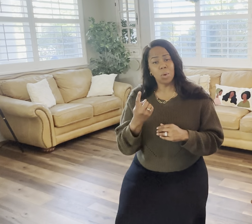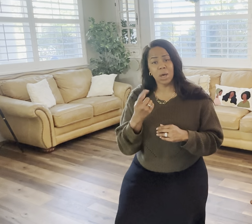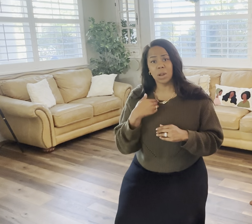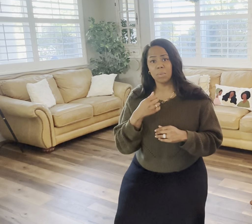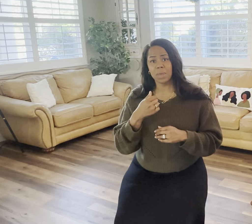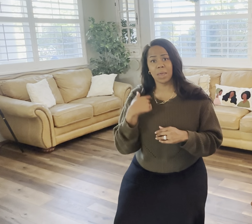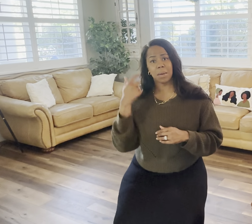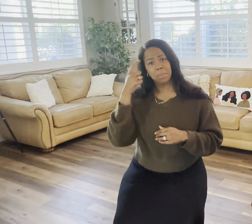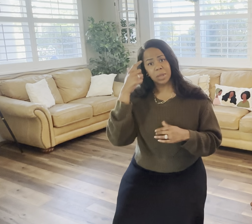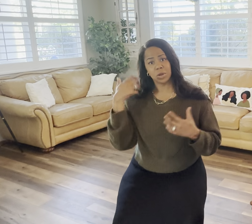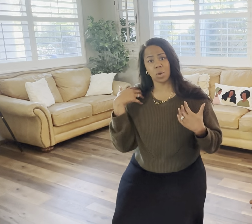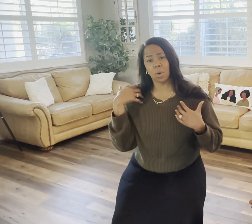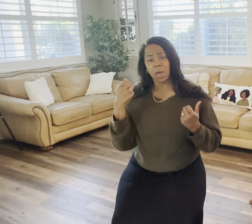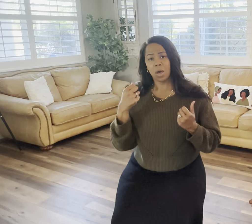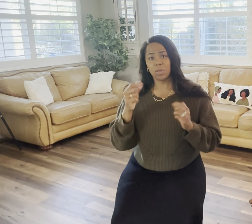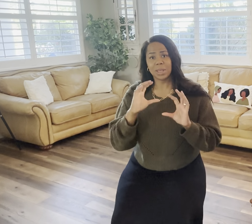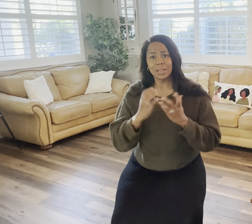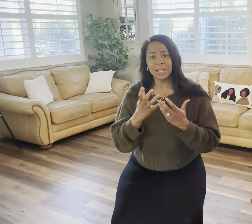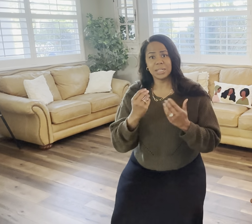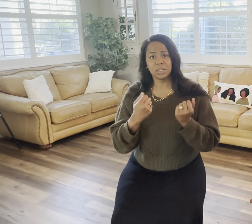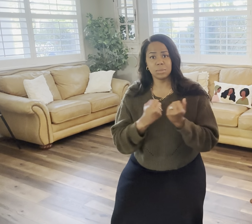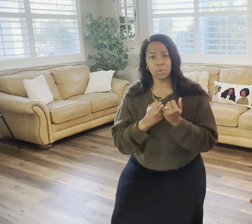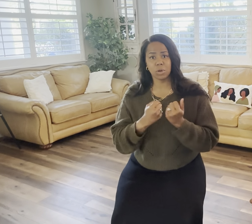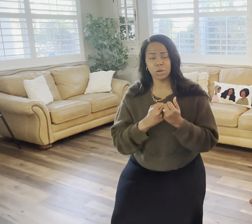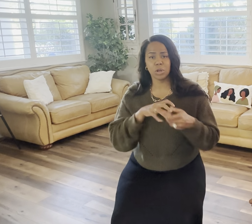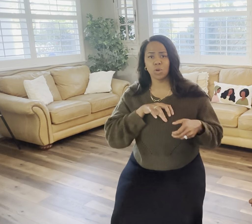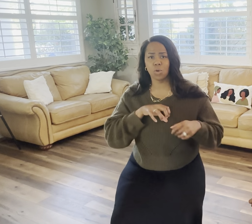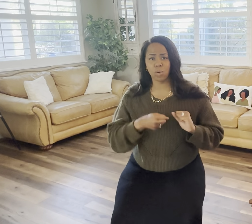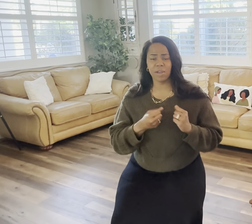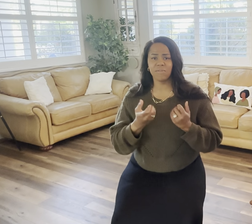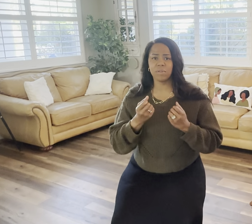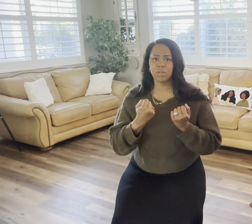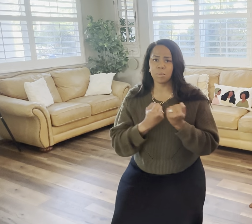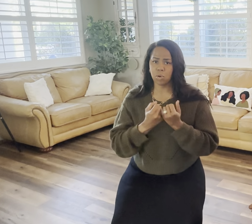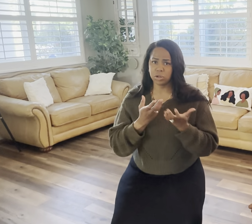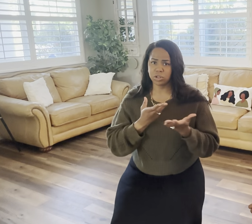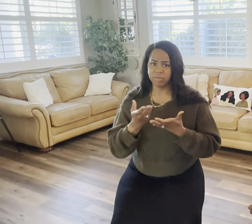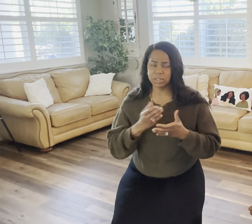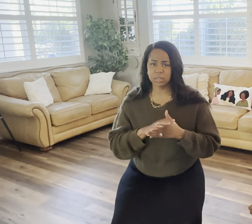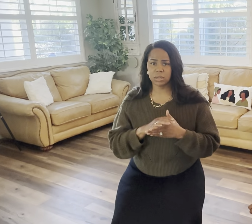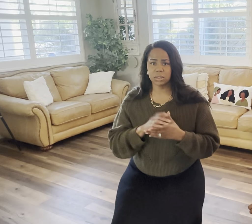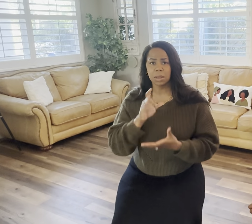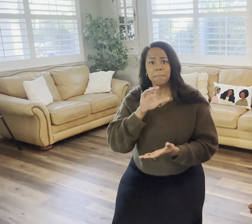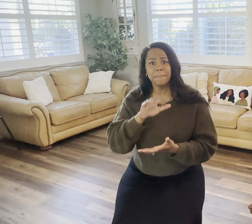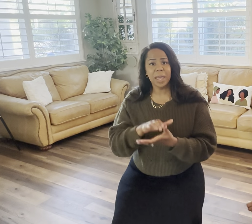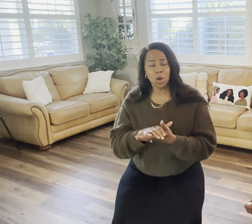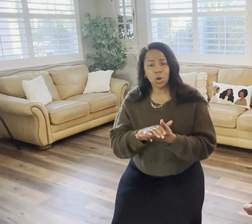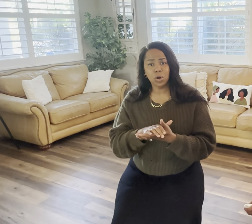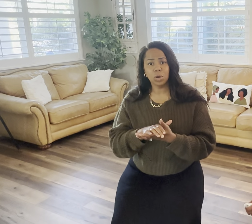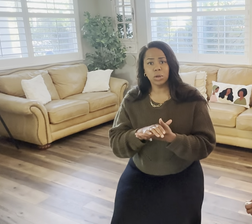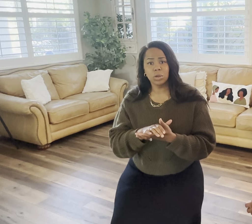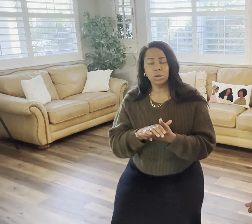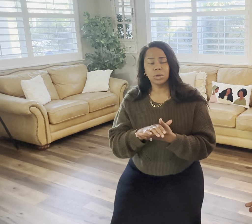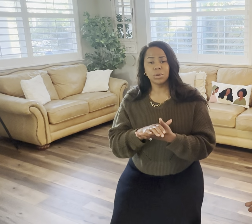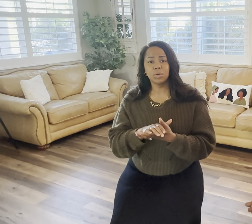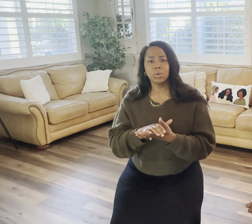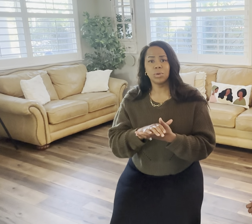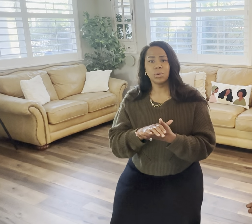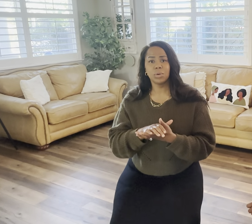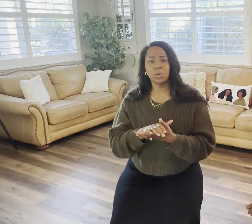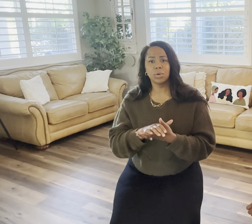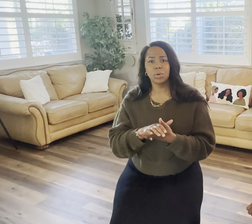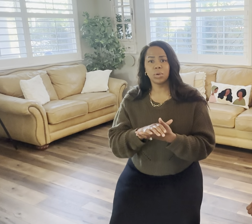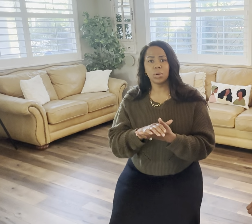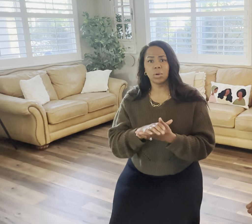health classes and support, grief support services, marital or marriage